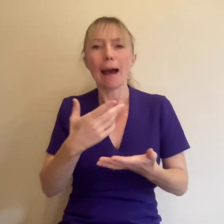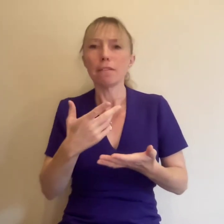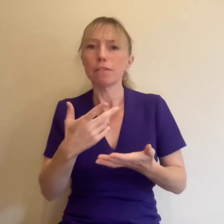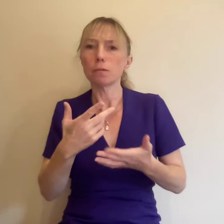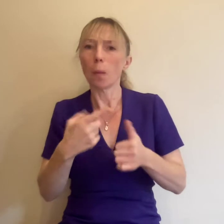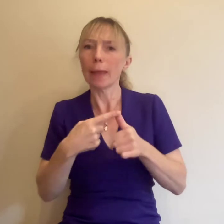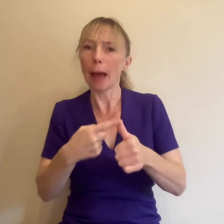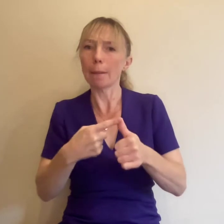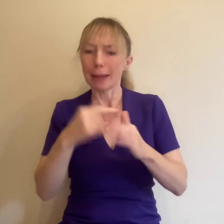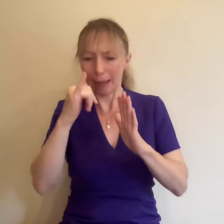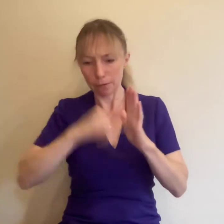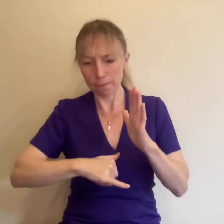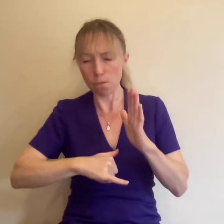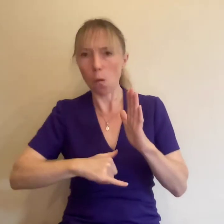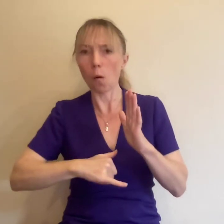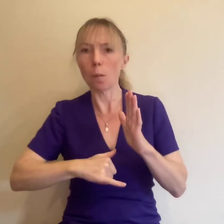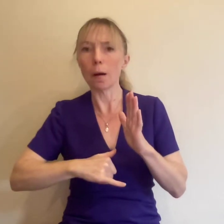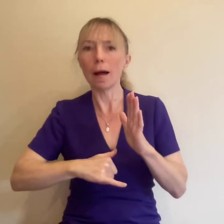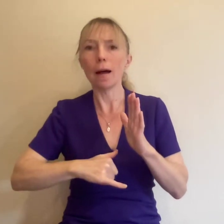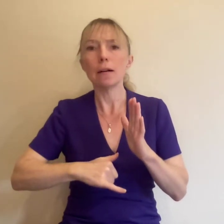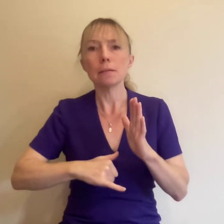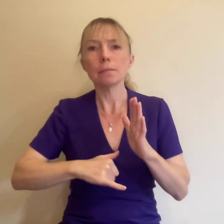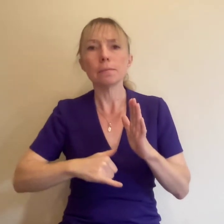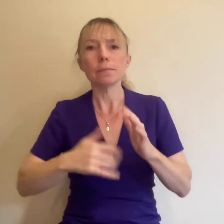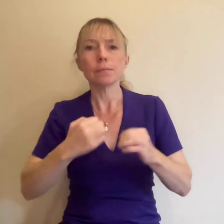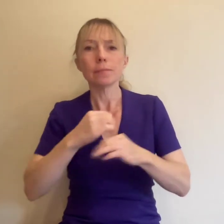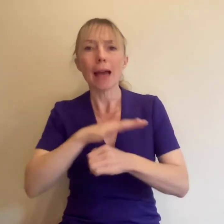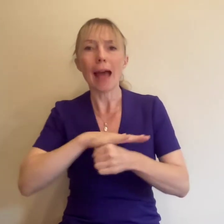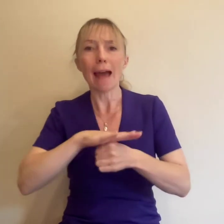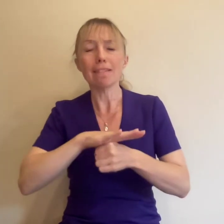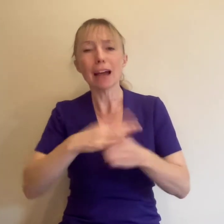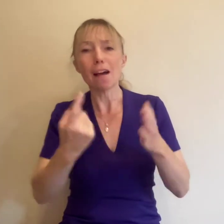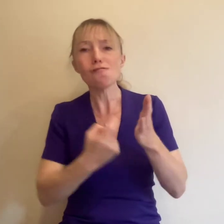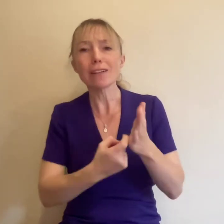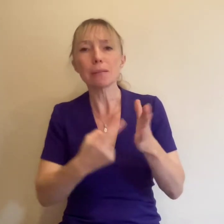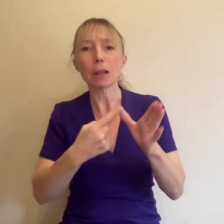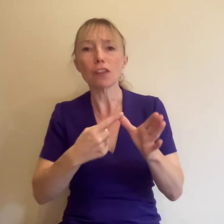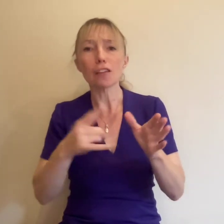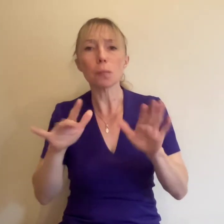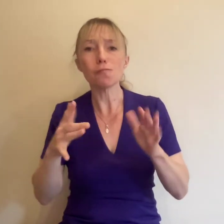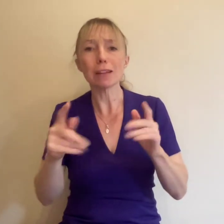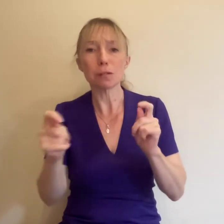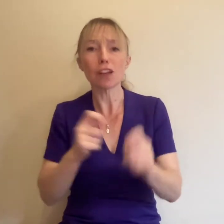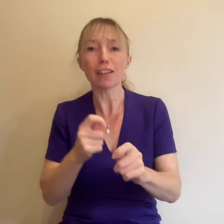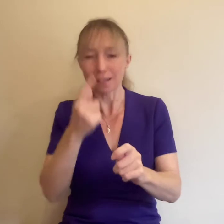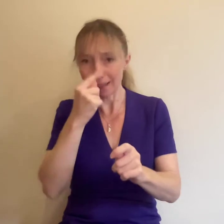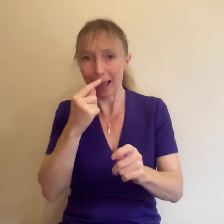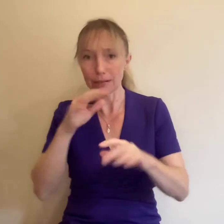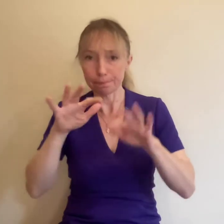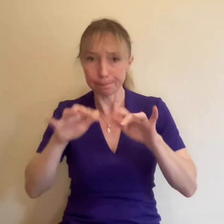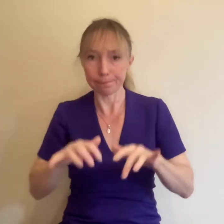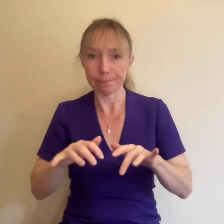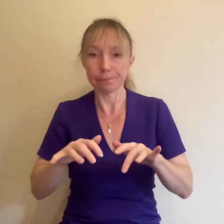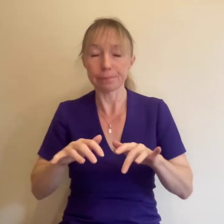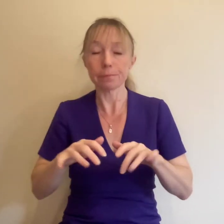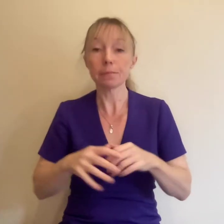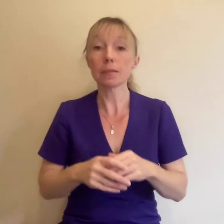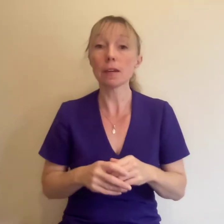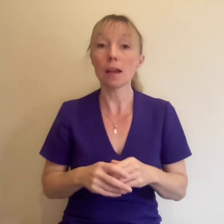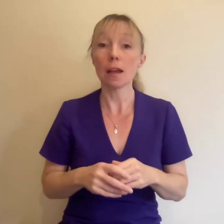reasonable adjustments that may need to be made. Can I submit a video or audio entry? You may